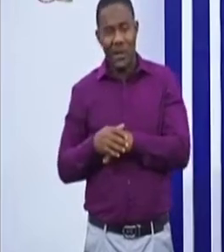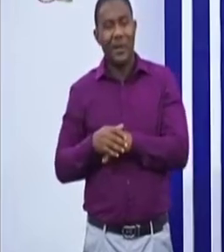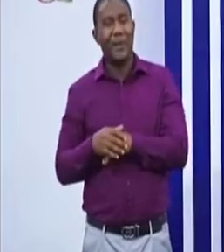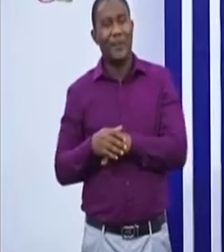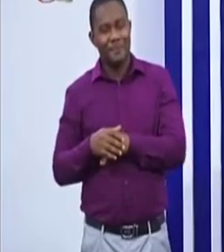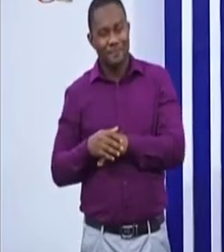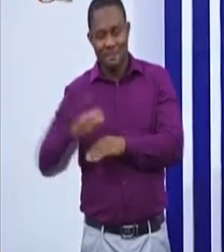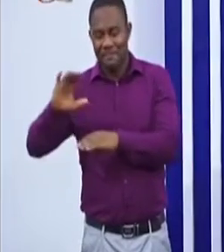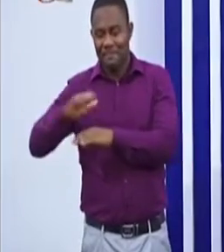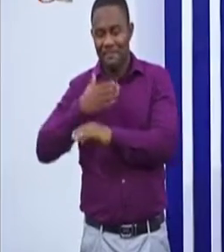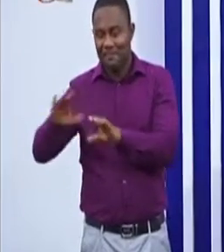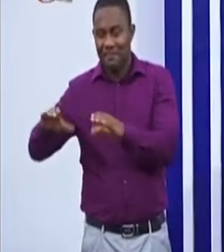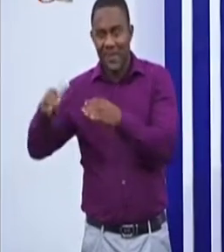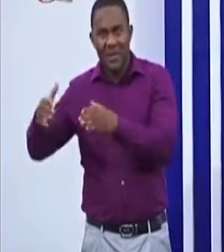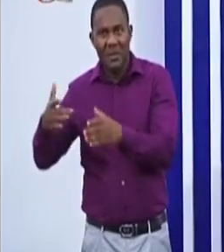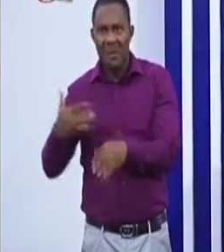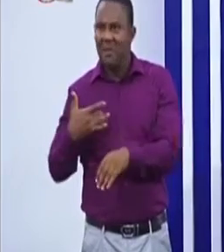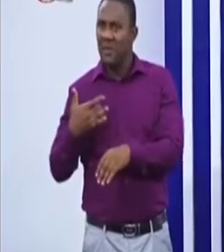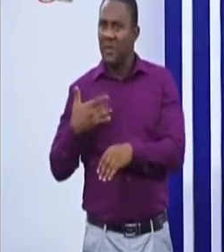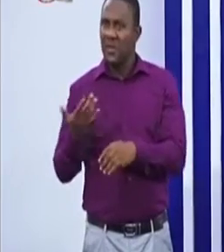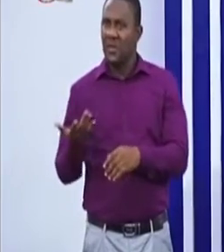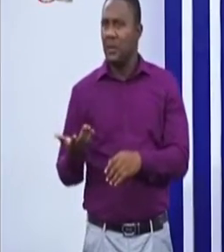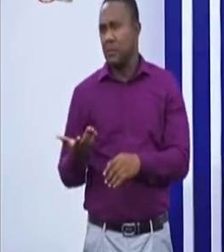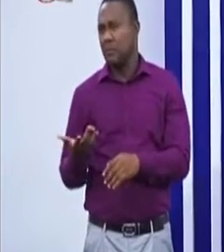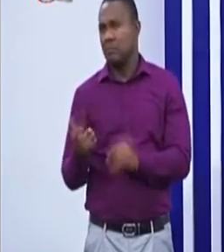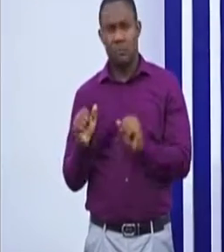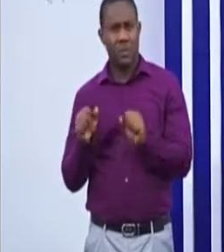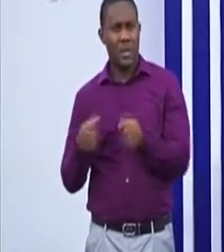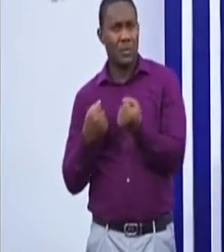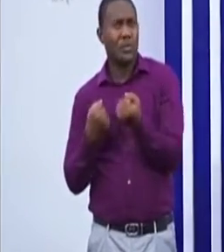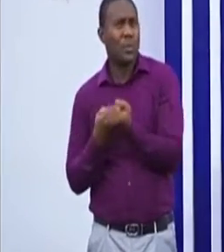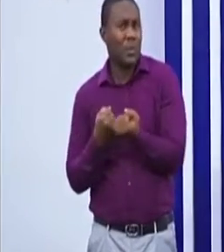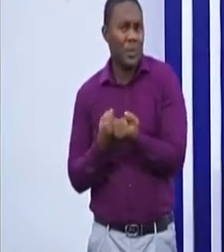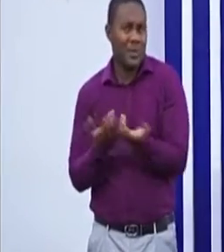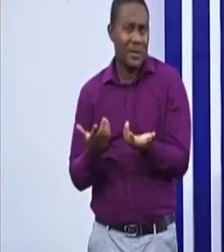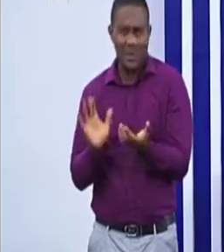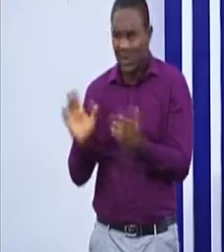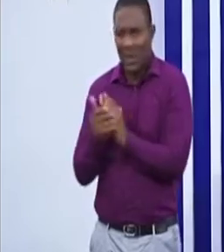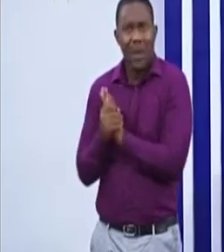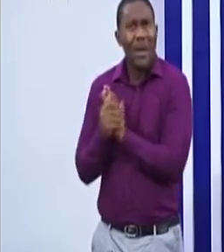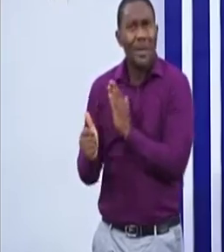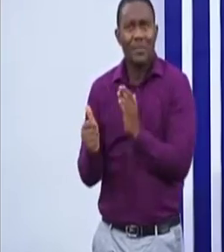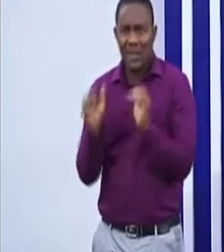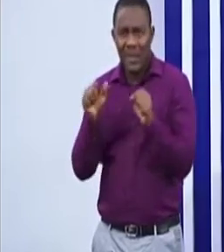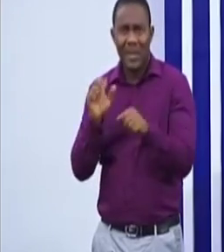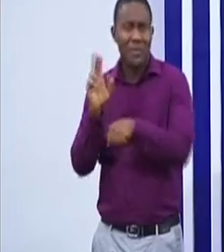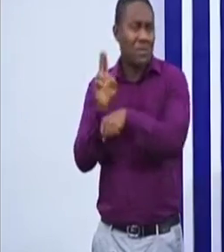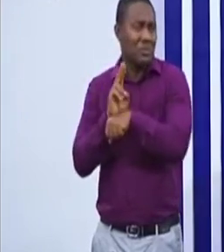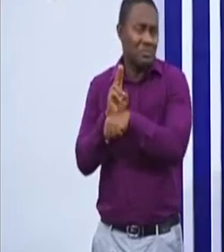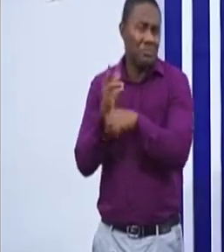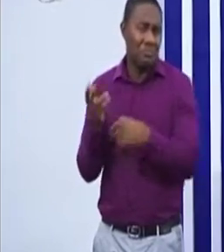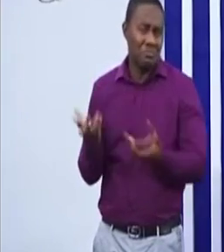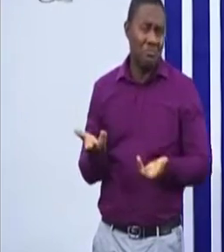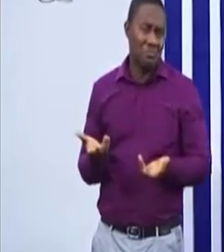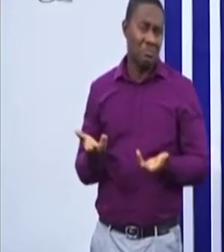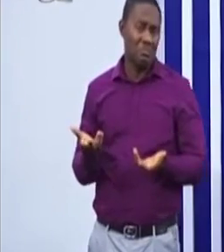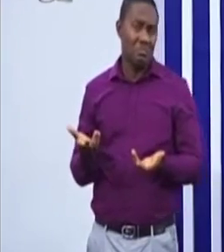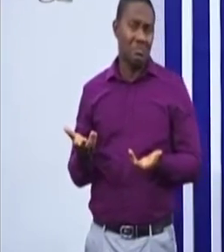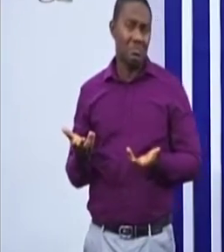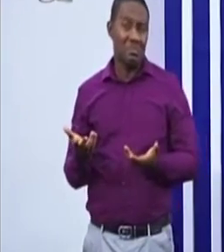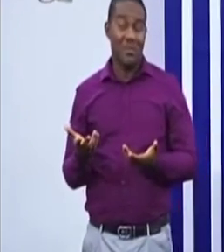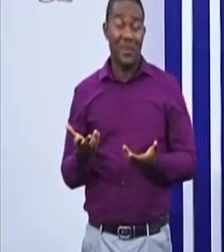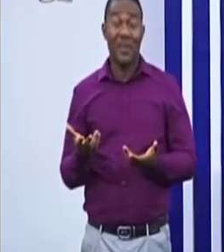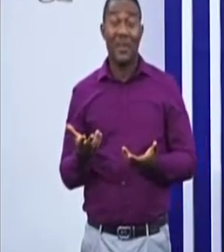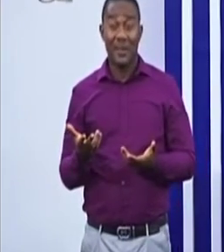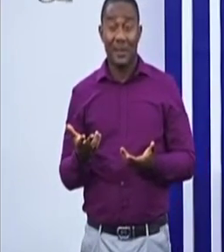as an opportunity for them to also give something back. Those are the skills that they have. And the feedback we've got